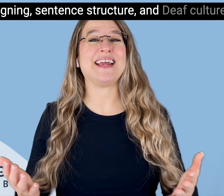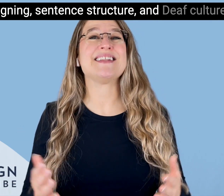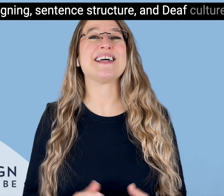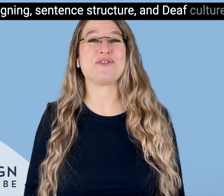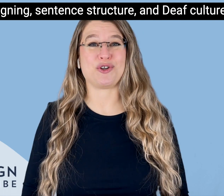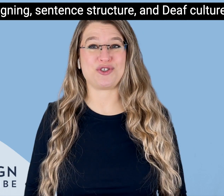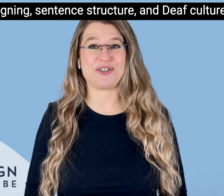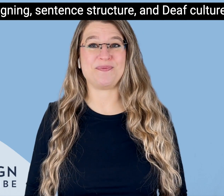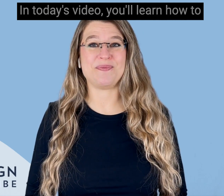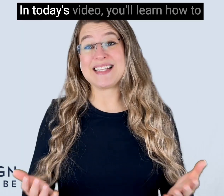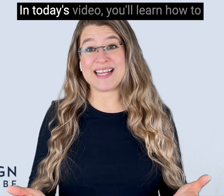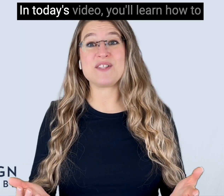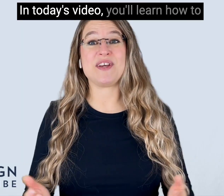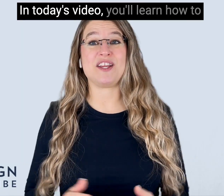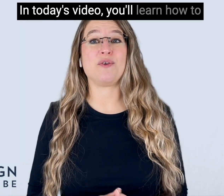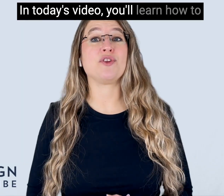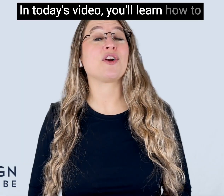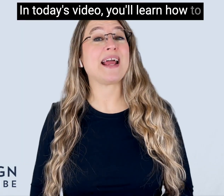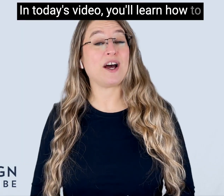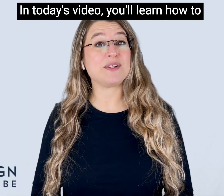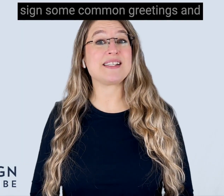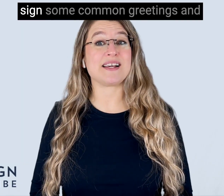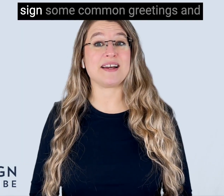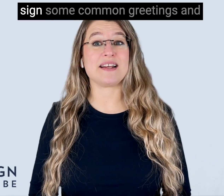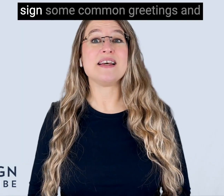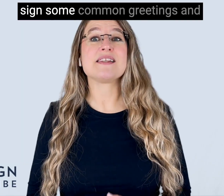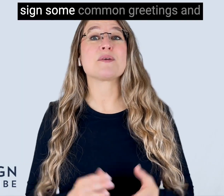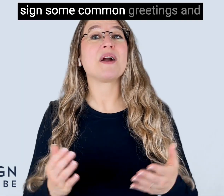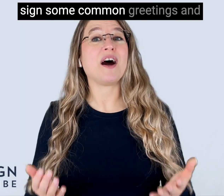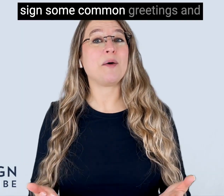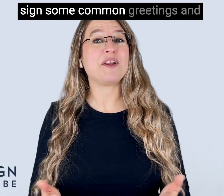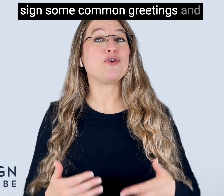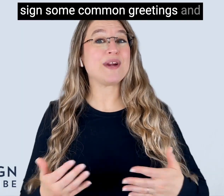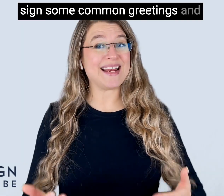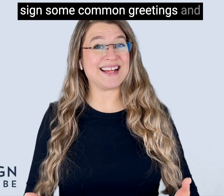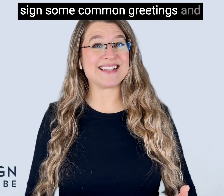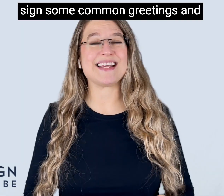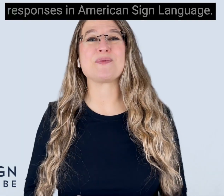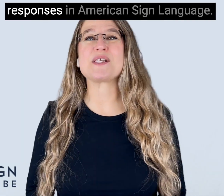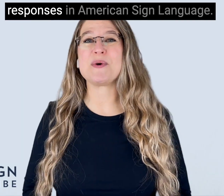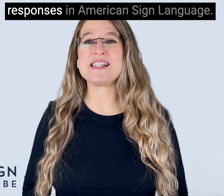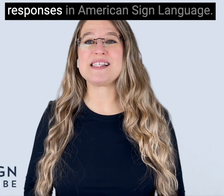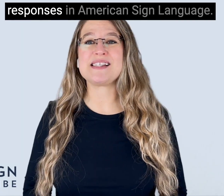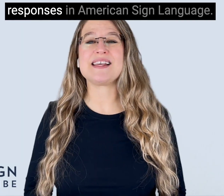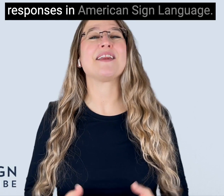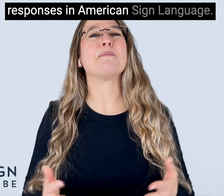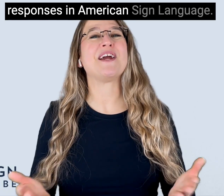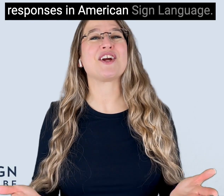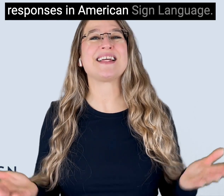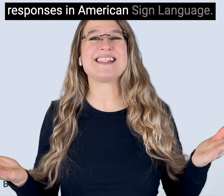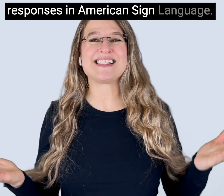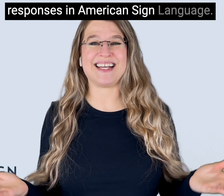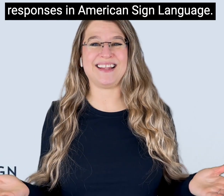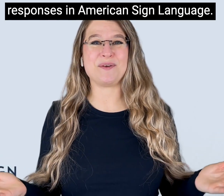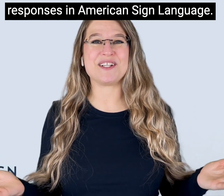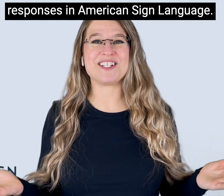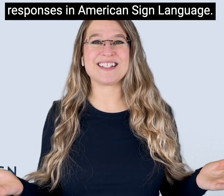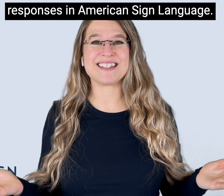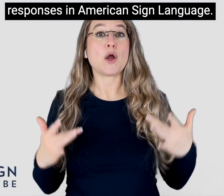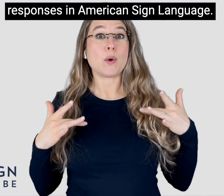deaf culture. In today's video, you'll learn how to sign some common greetings and responses in American Sign Language. What's